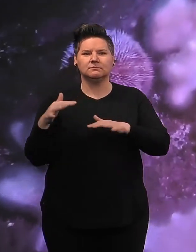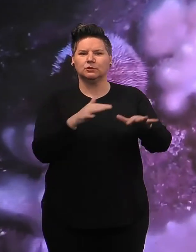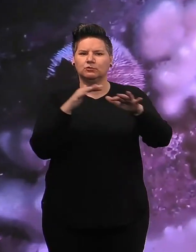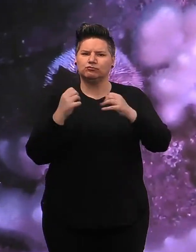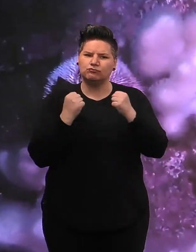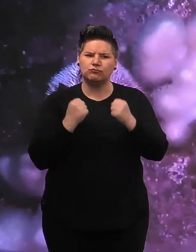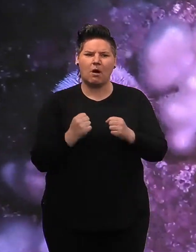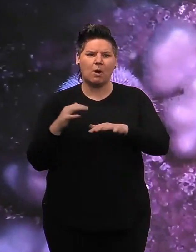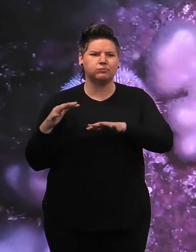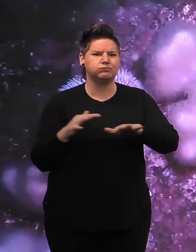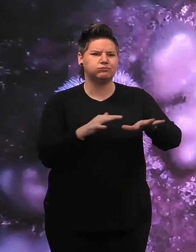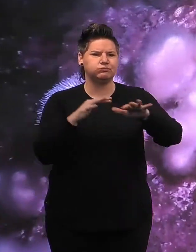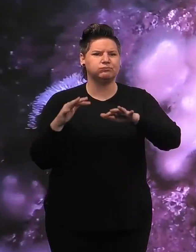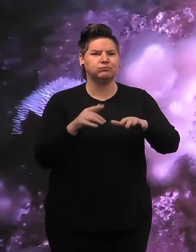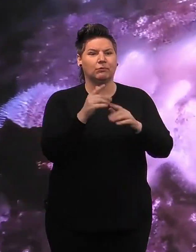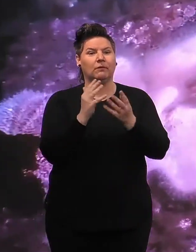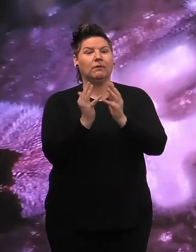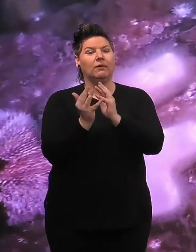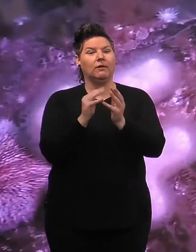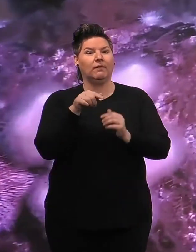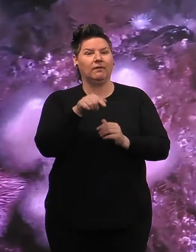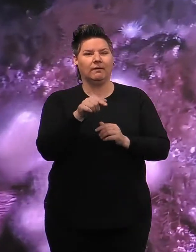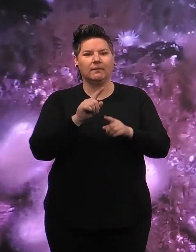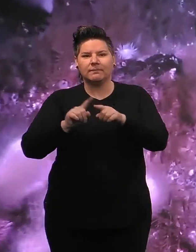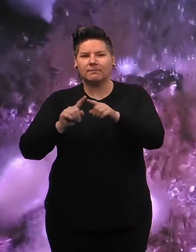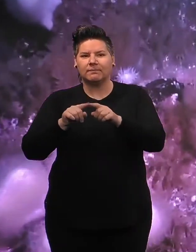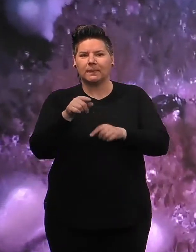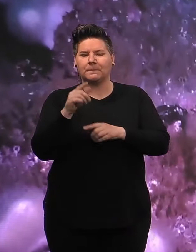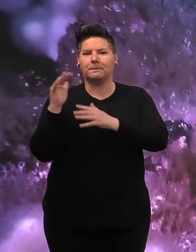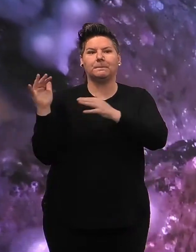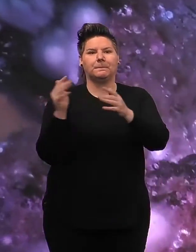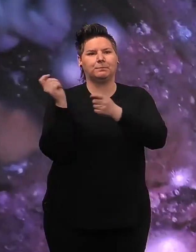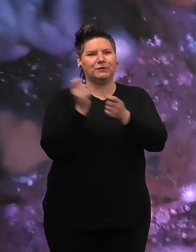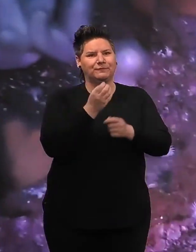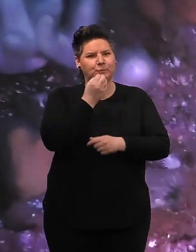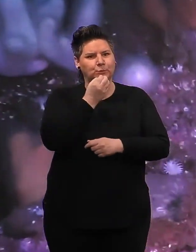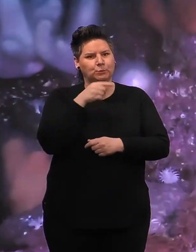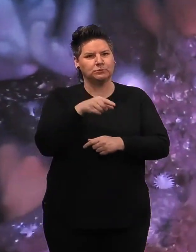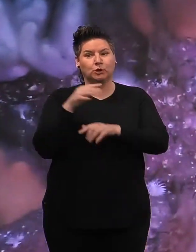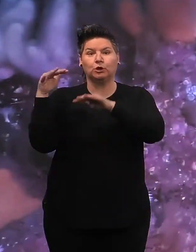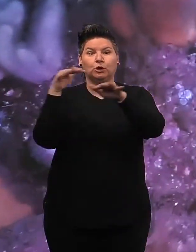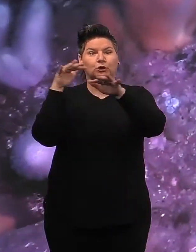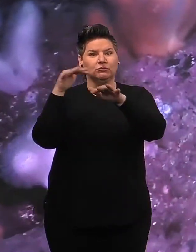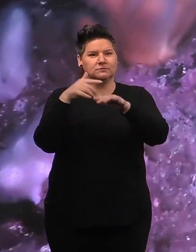fingers are relying on catching particles of food out of the water.